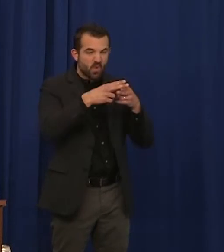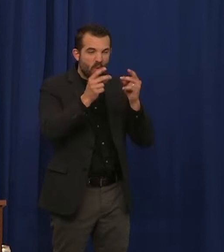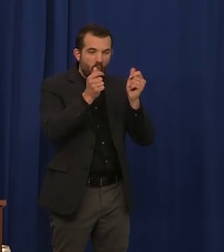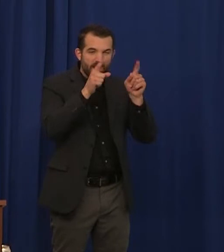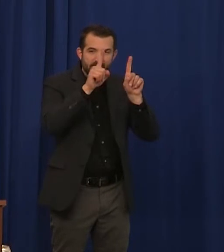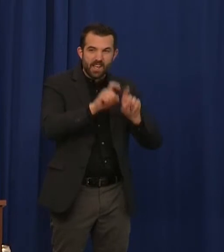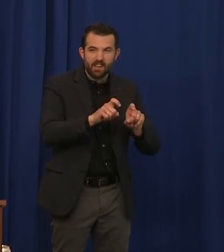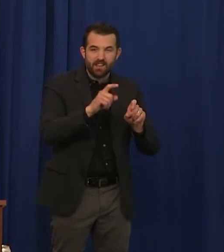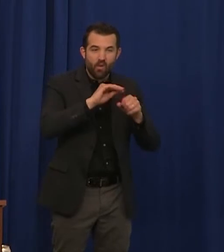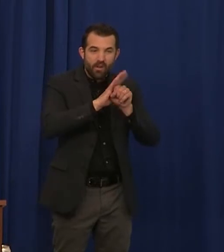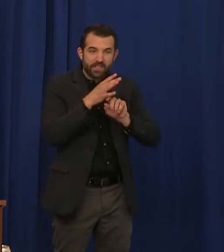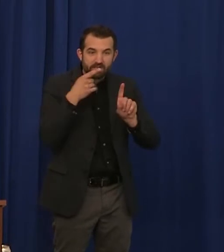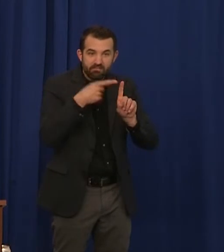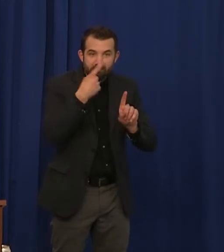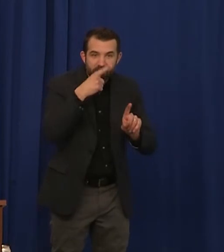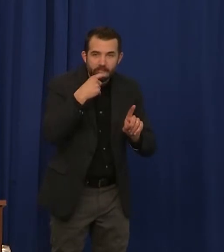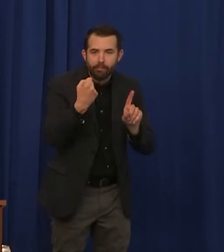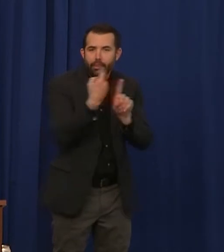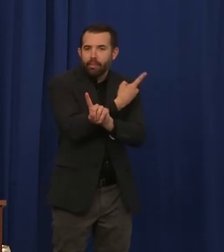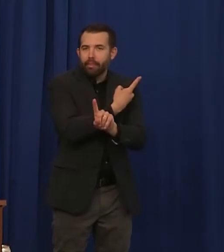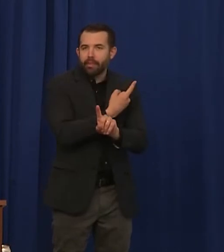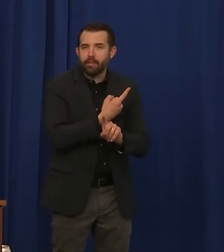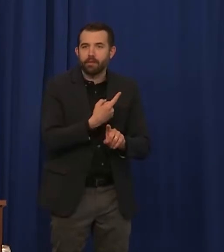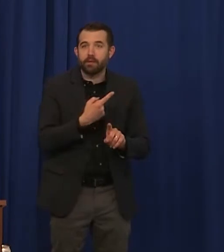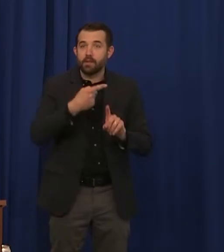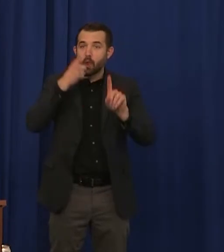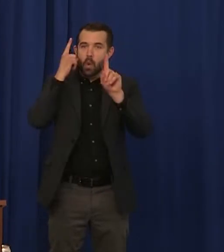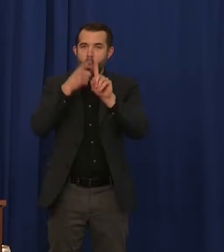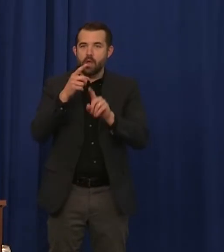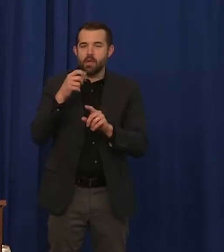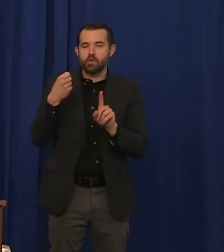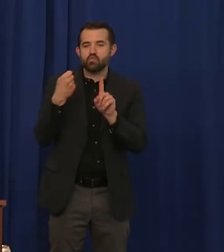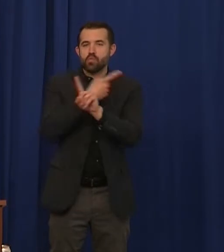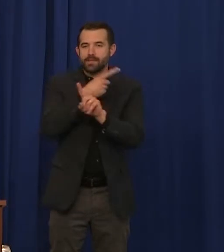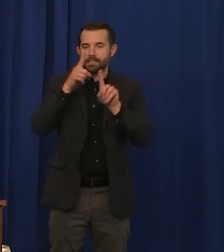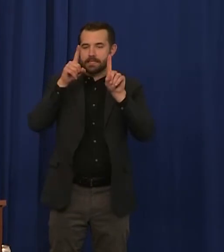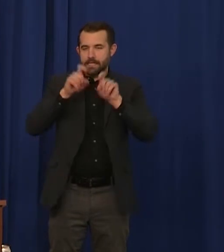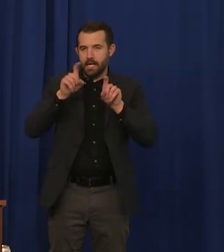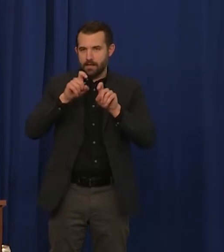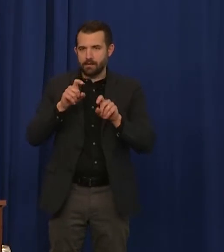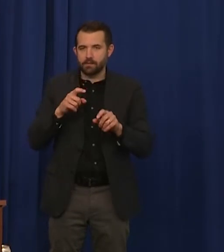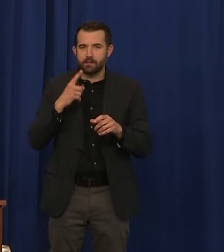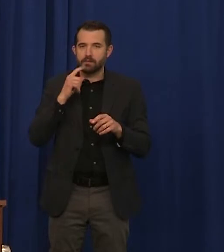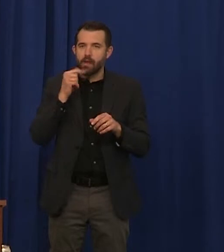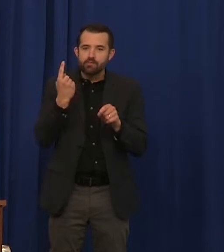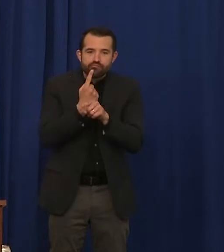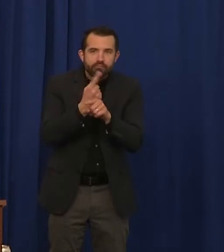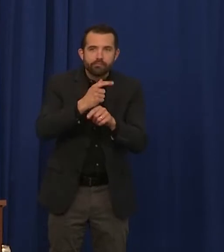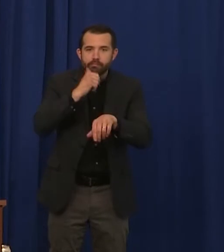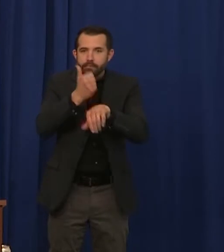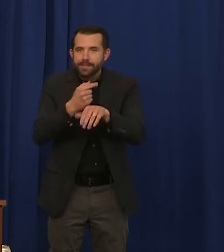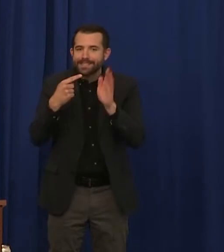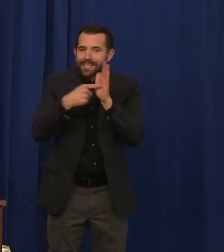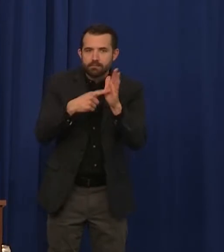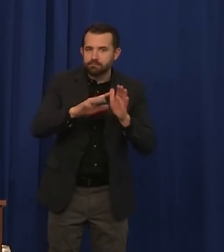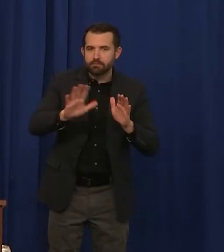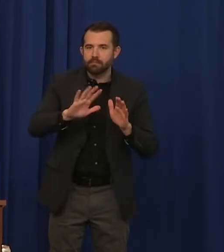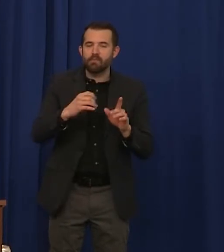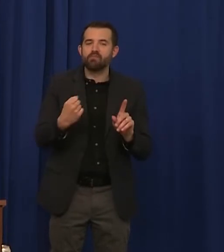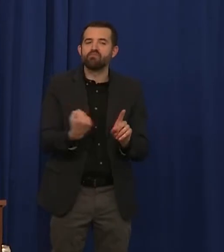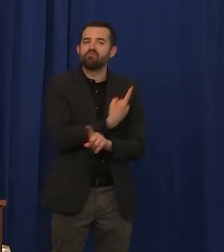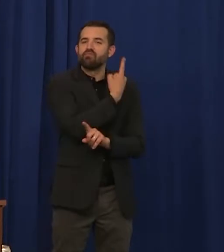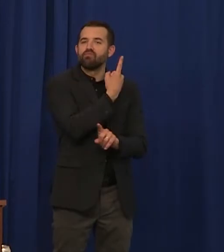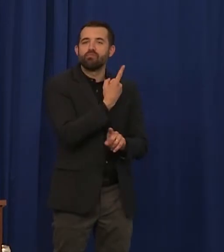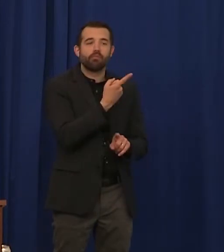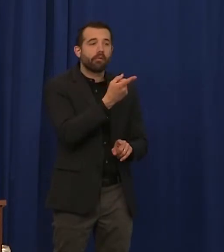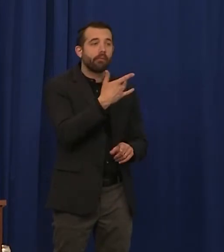do this because of two reasons. One, Joe, is the reason you noted, which is if there starts to be a spike, we want to try to get